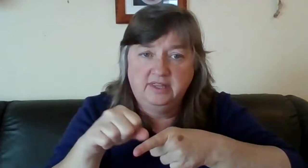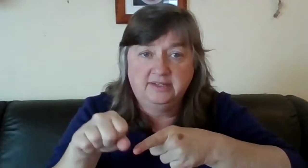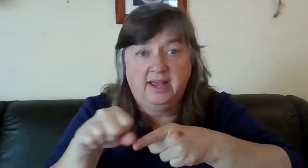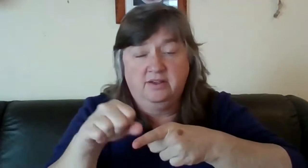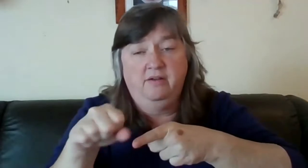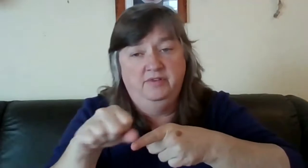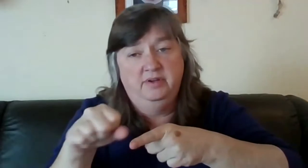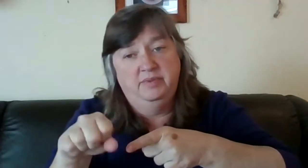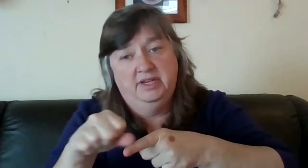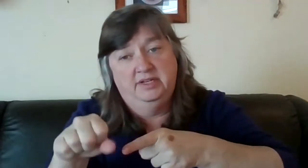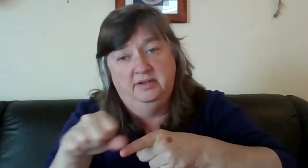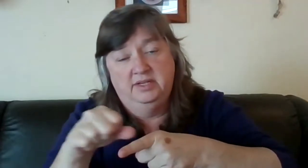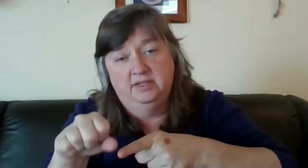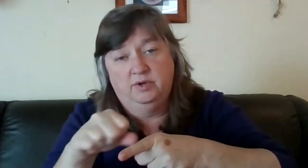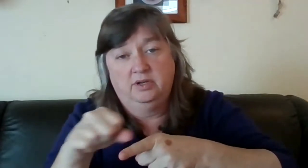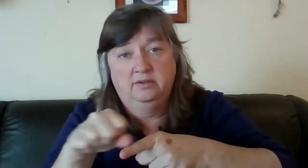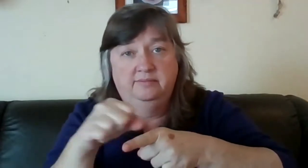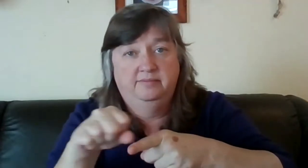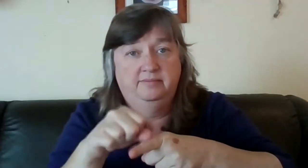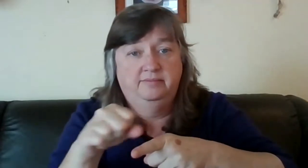this as often, but it does work.